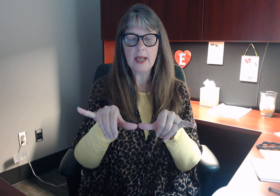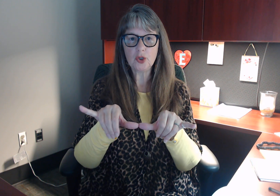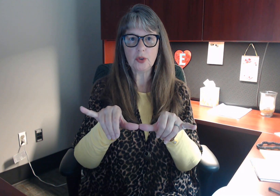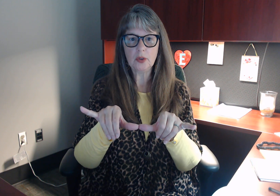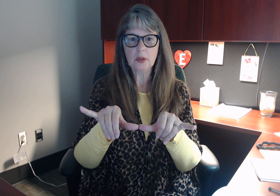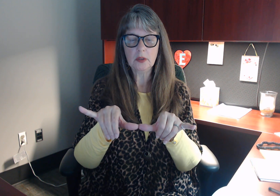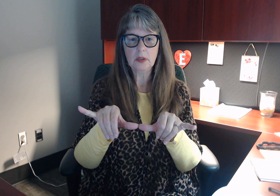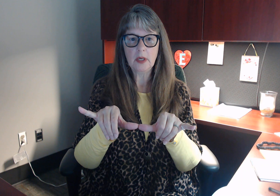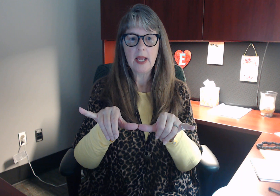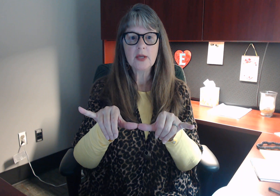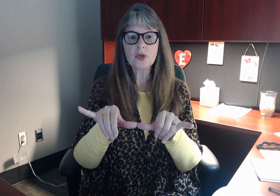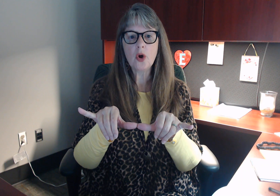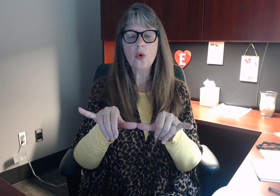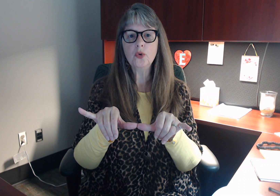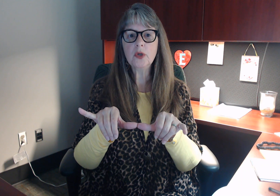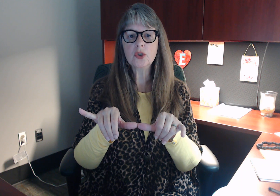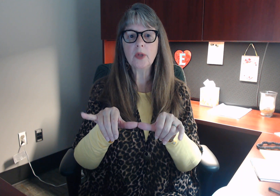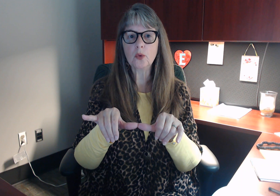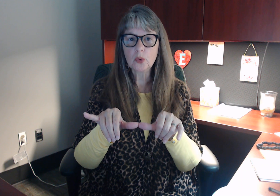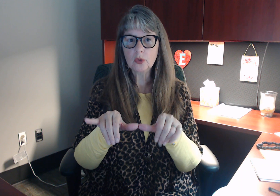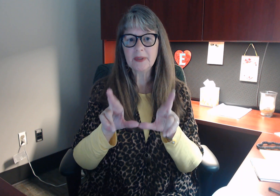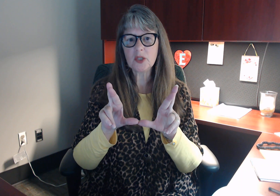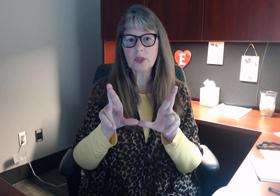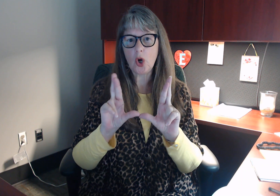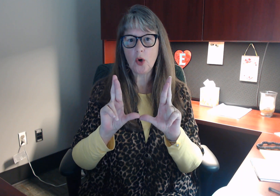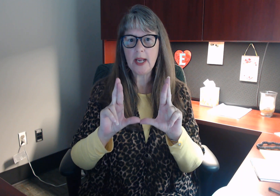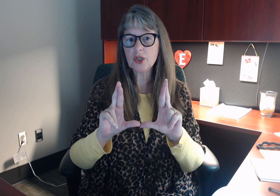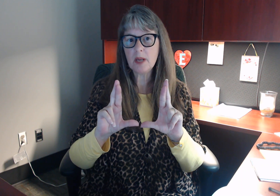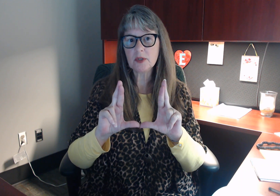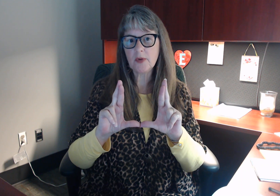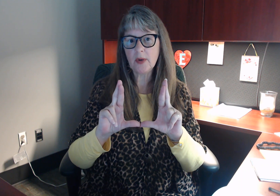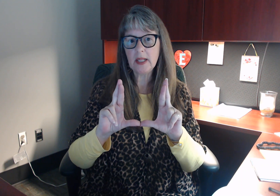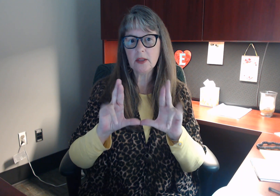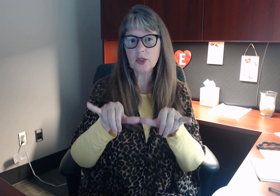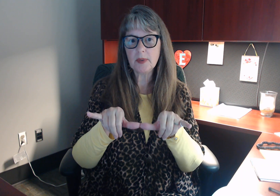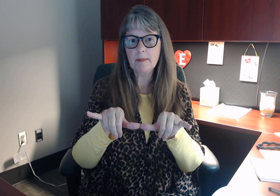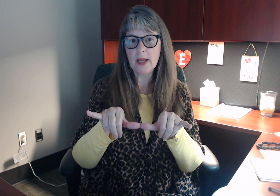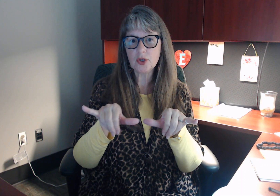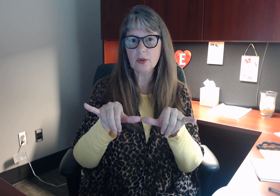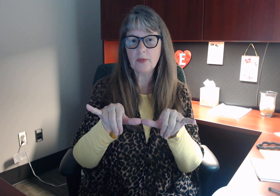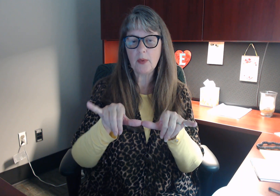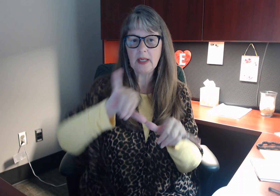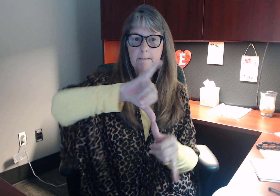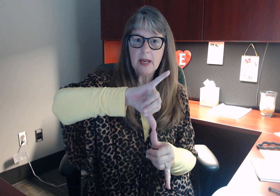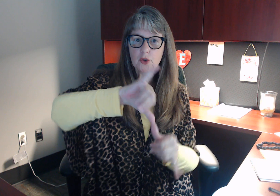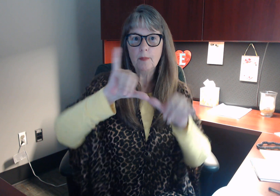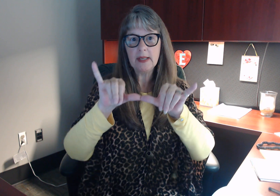Measure. So you could do like ruler, but that's with an R hand shape. It's very English, but measure, if I want to get